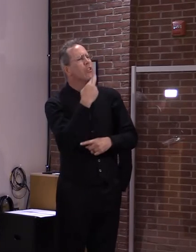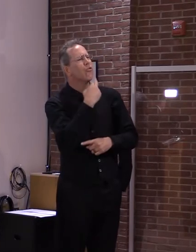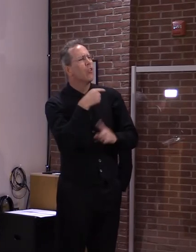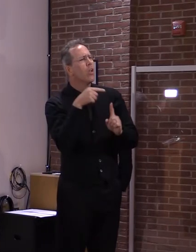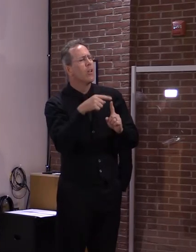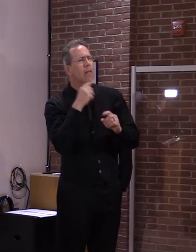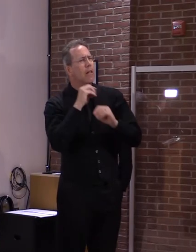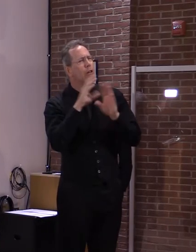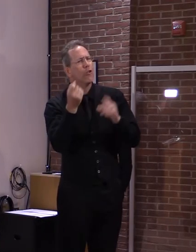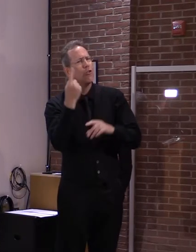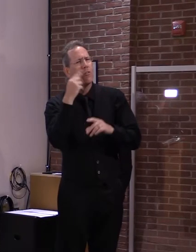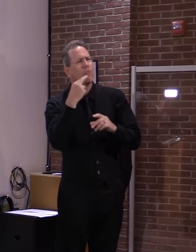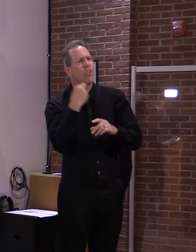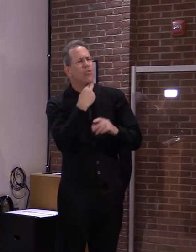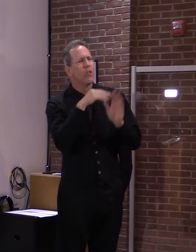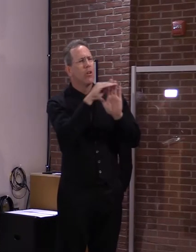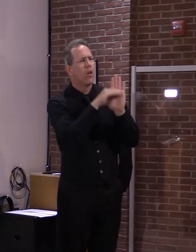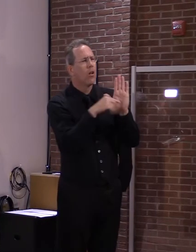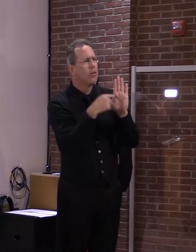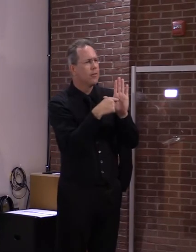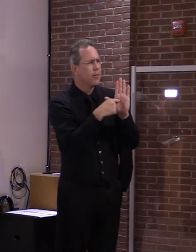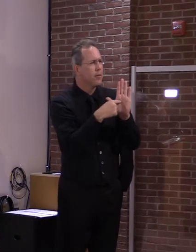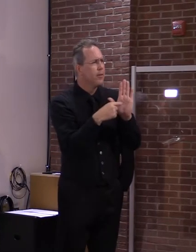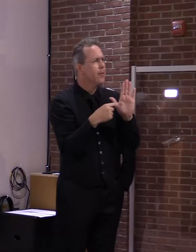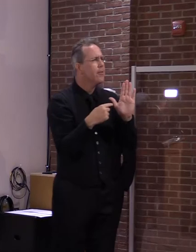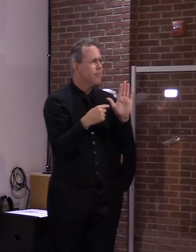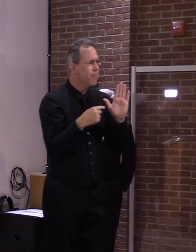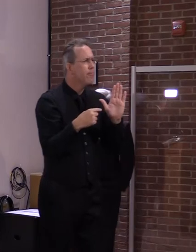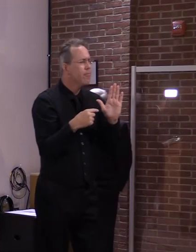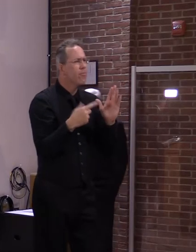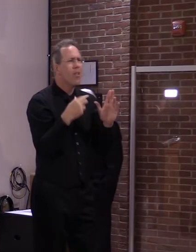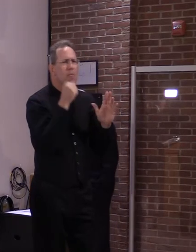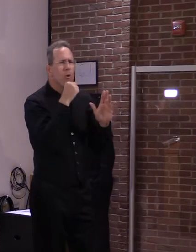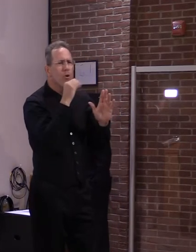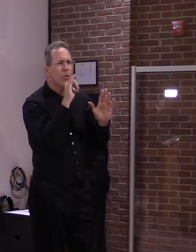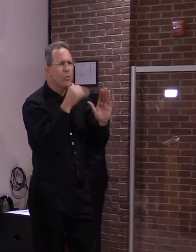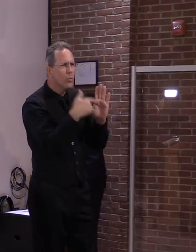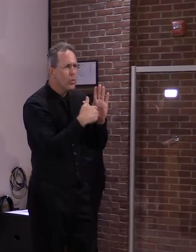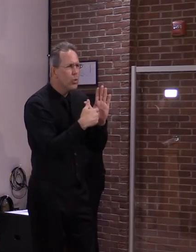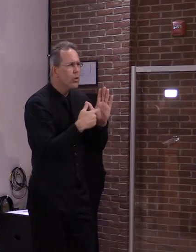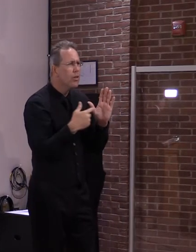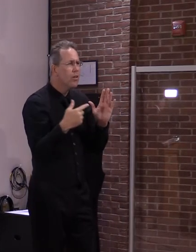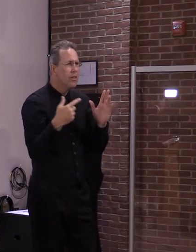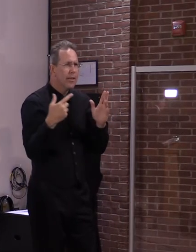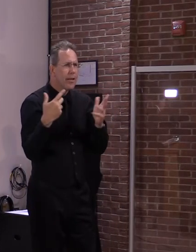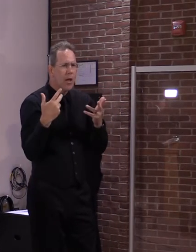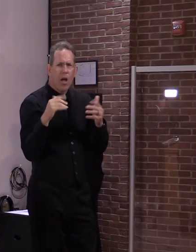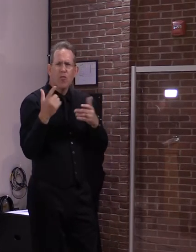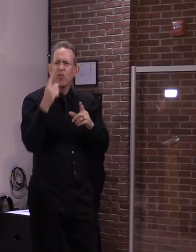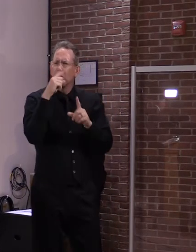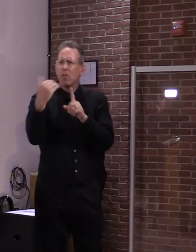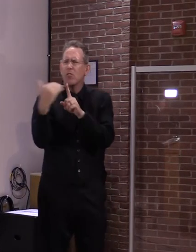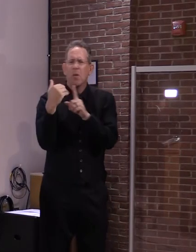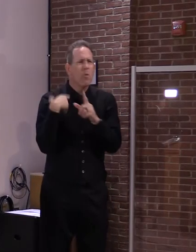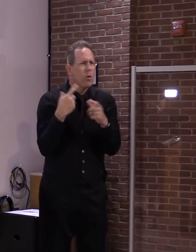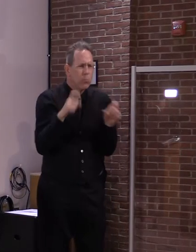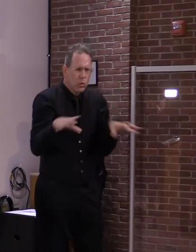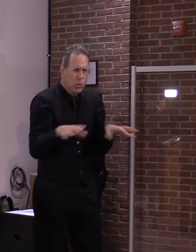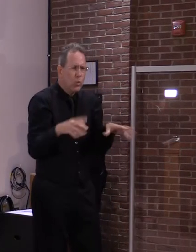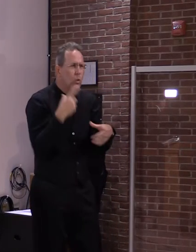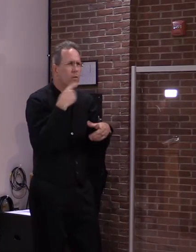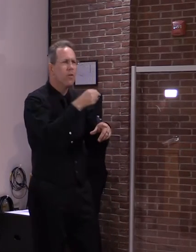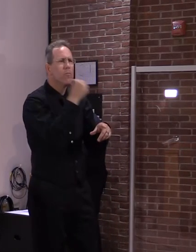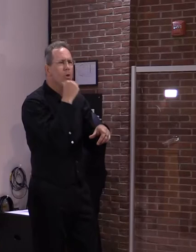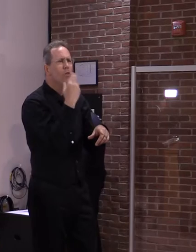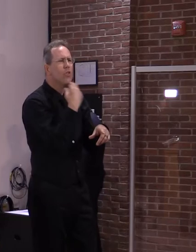of where we're at as far as what bars and restaurants are expected to be doing. Is there any different expectations for people if they